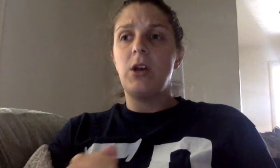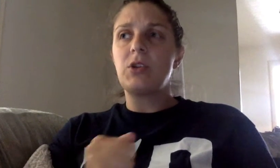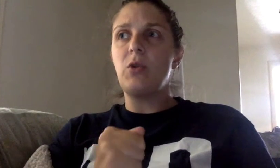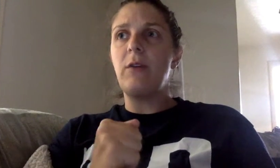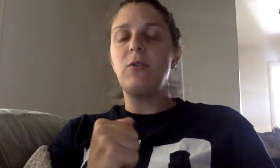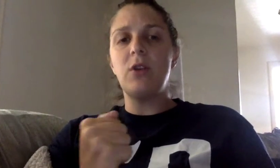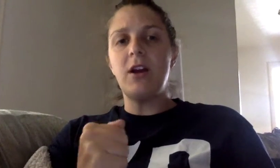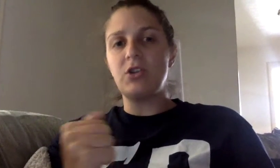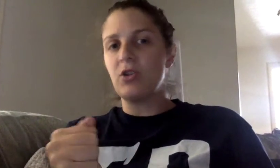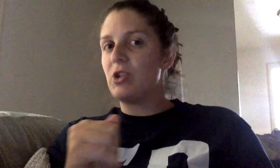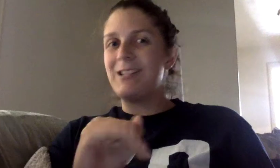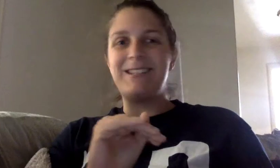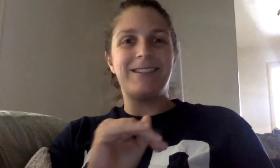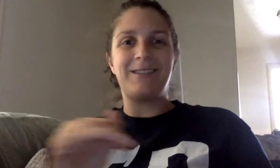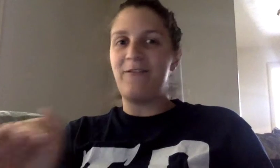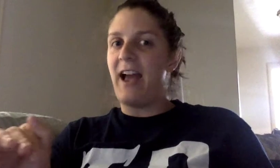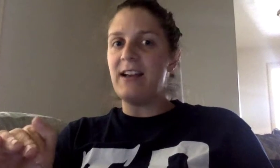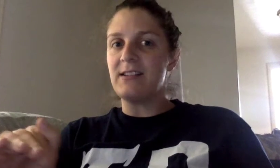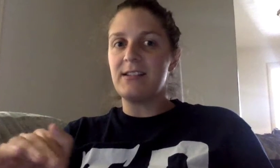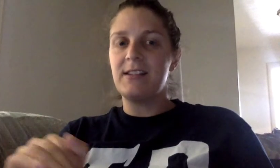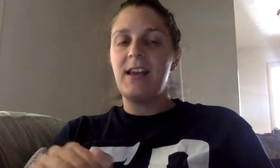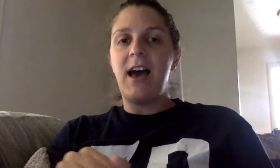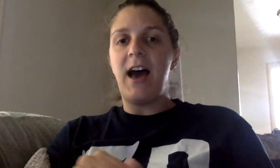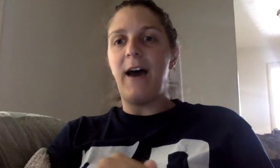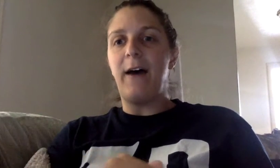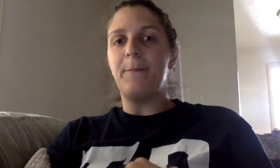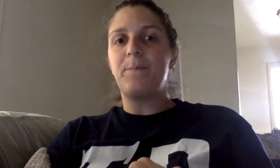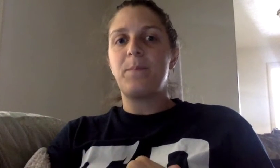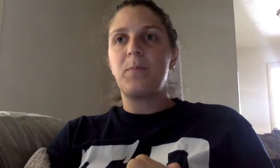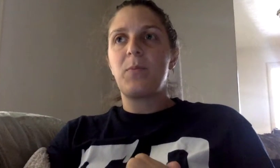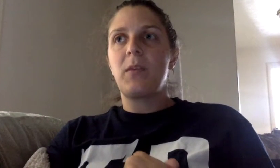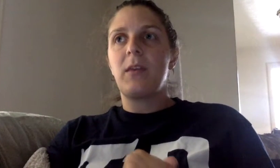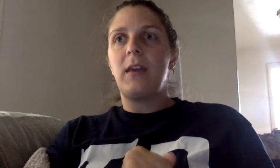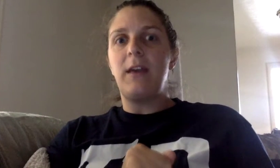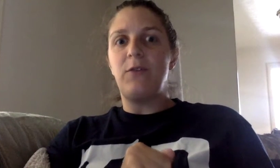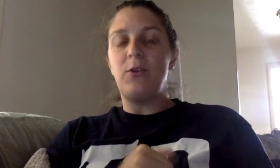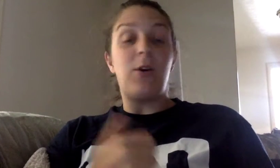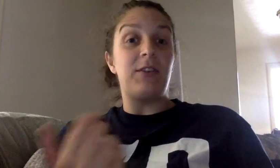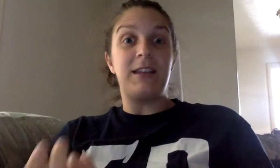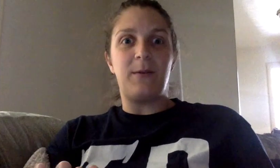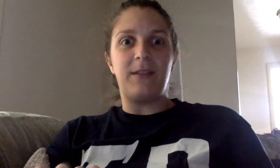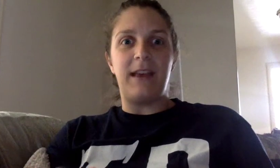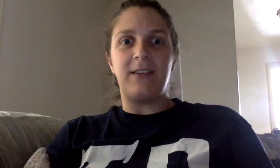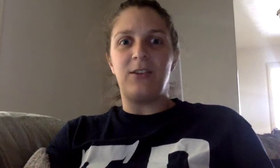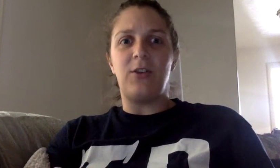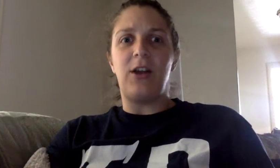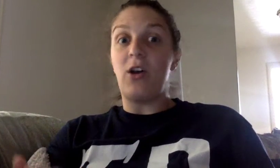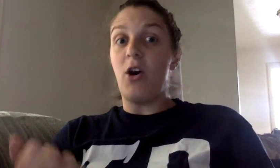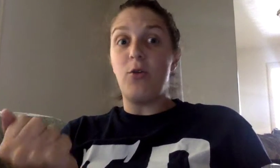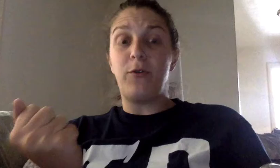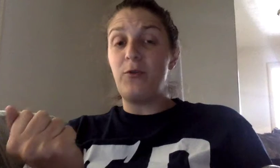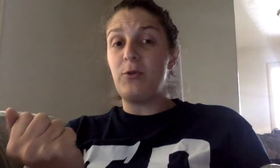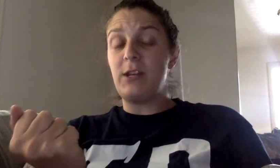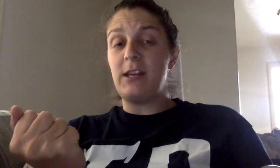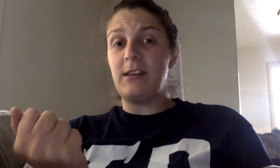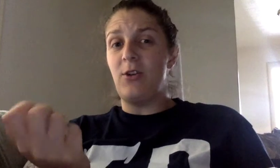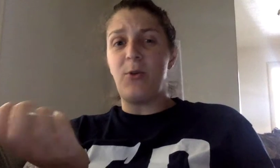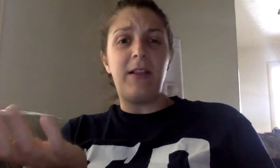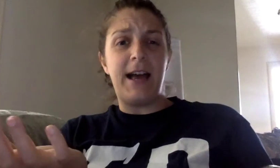So if you're not sure, just stick to facts. If you don't have anything to, like, you're like, oh, the food, you don't want to lie and